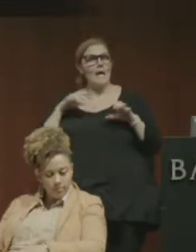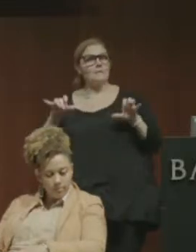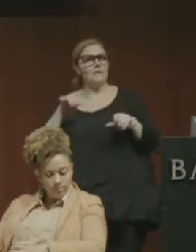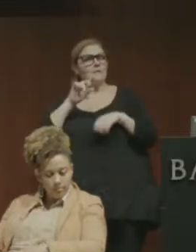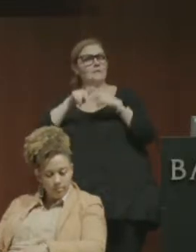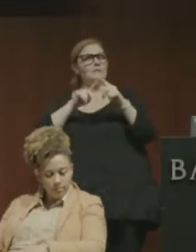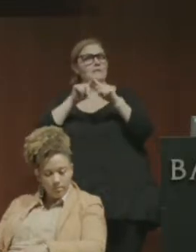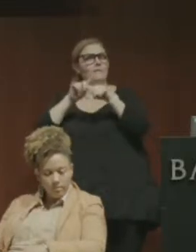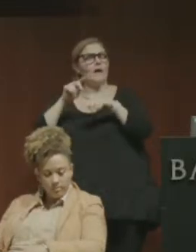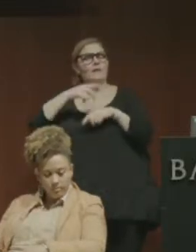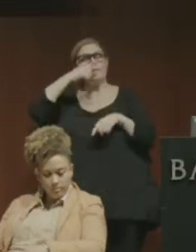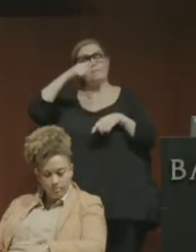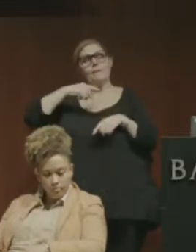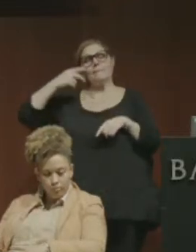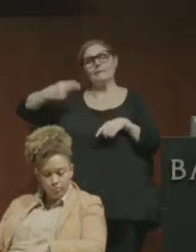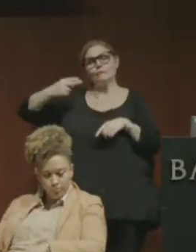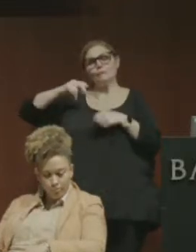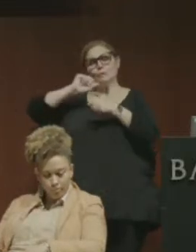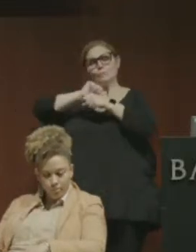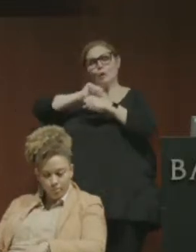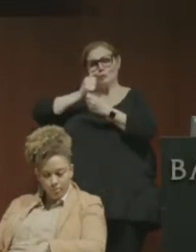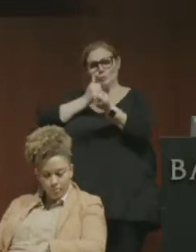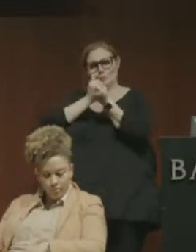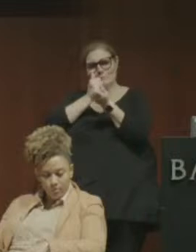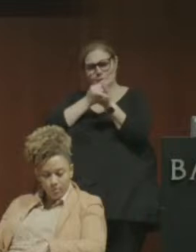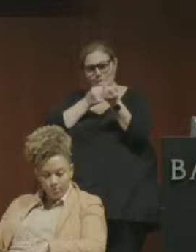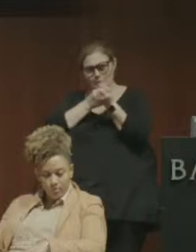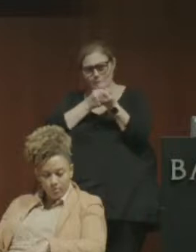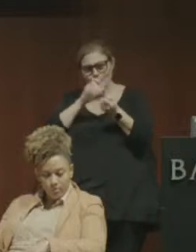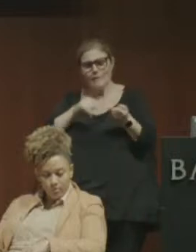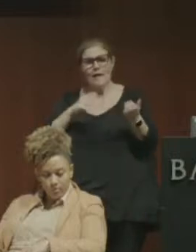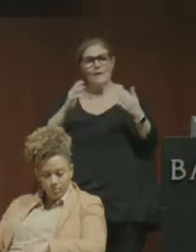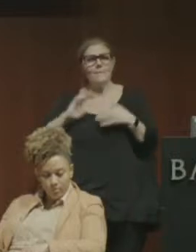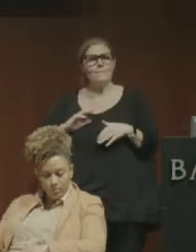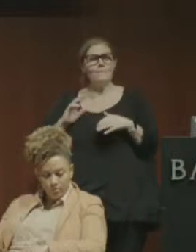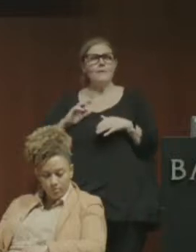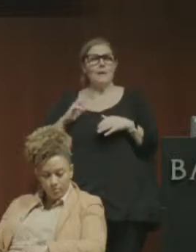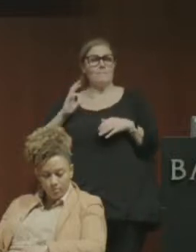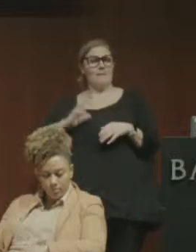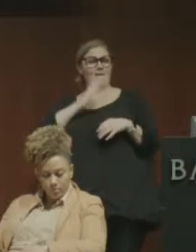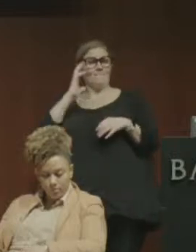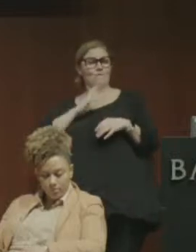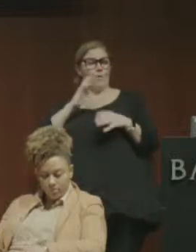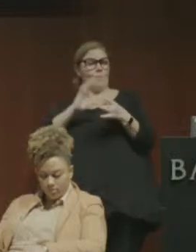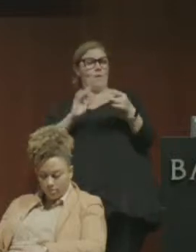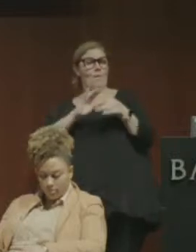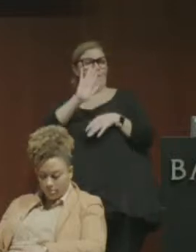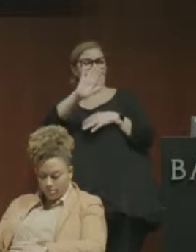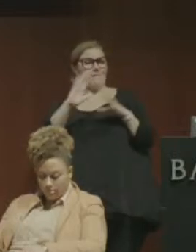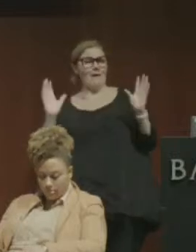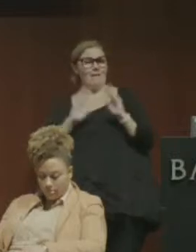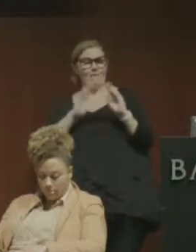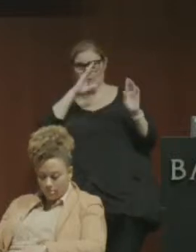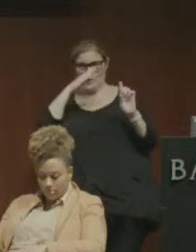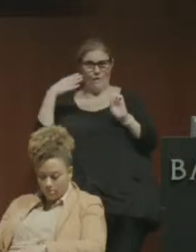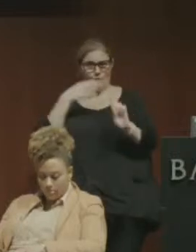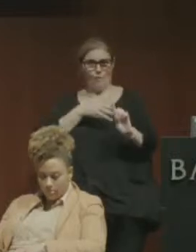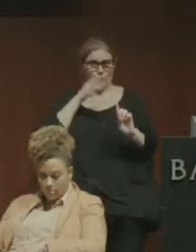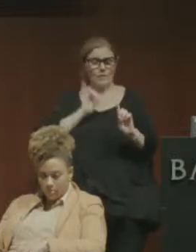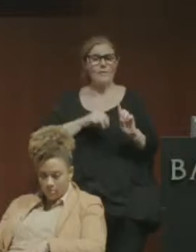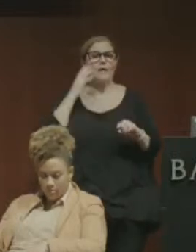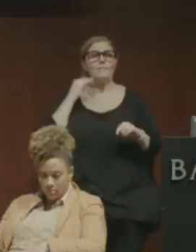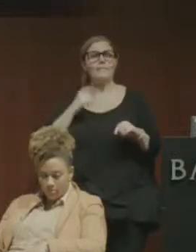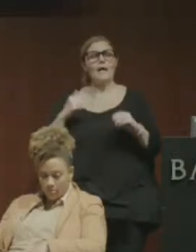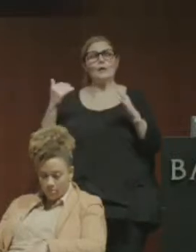of public history work to aid that effort. My formal remarks at the conference focused on the fact